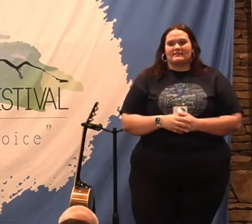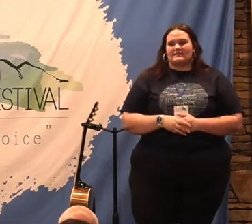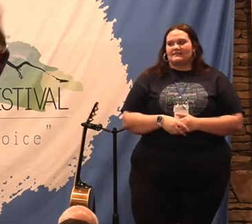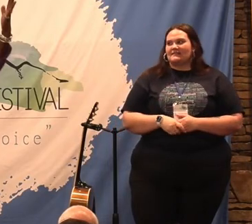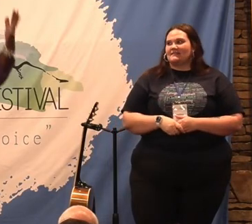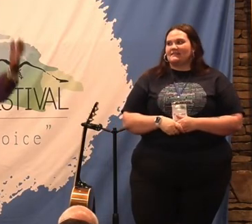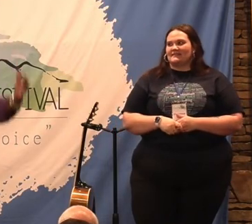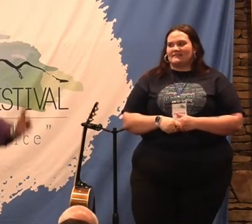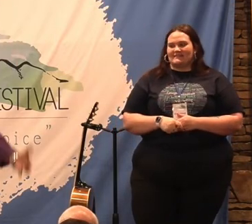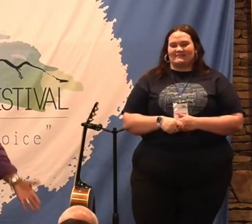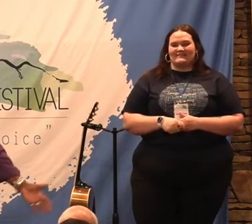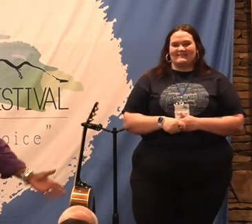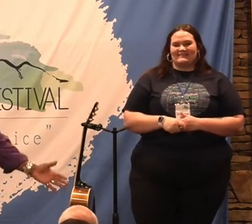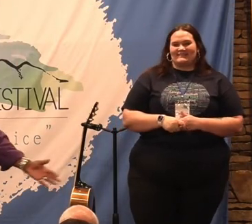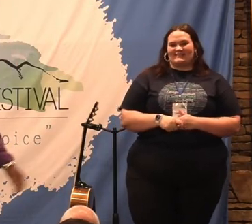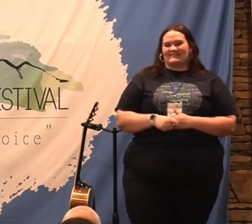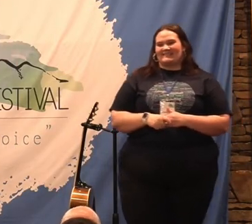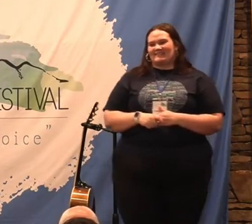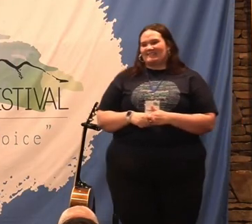Tact.